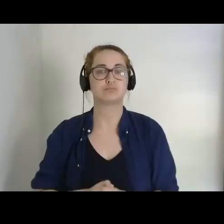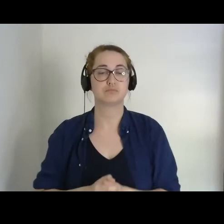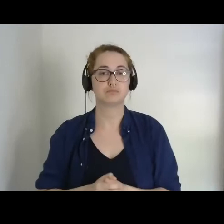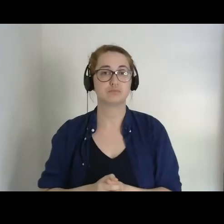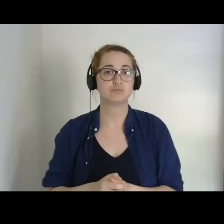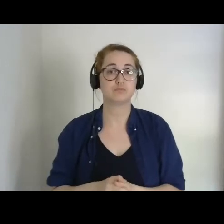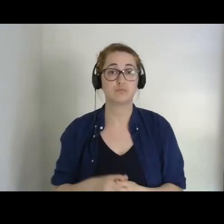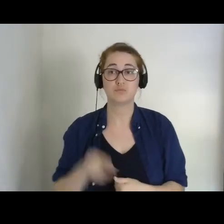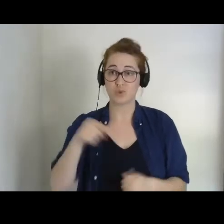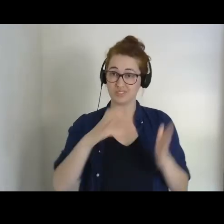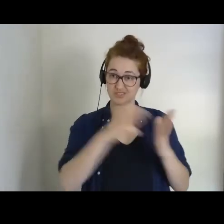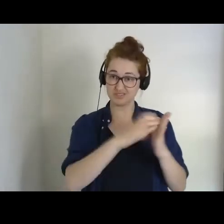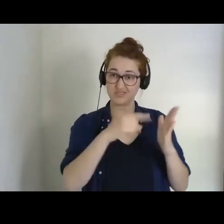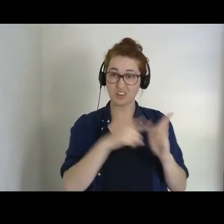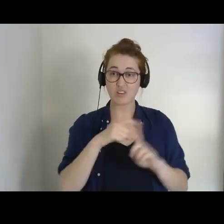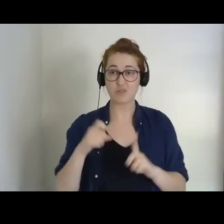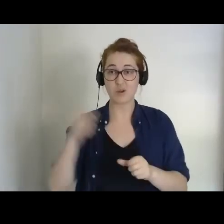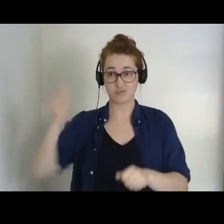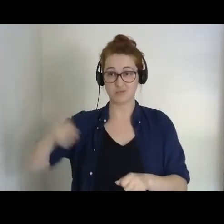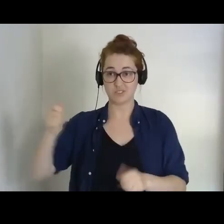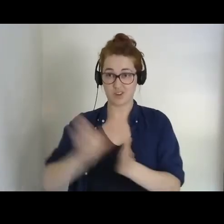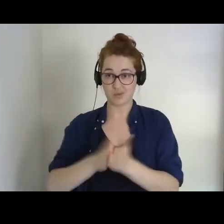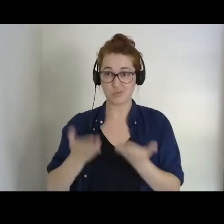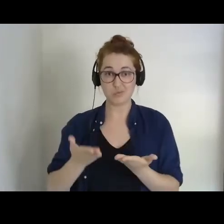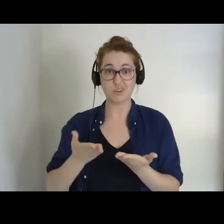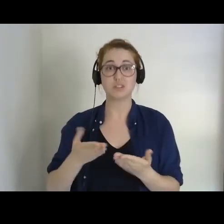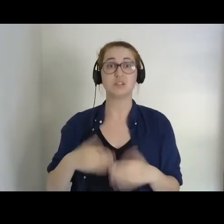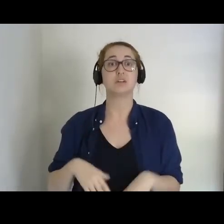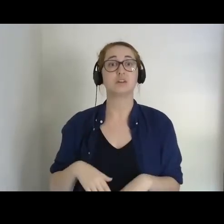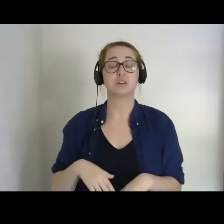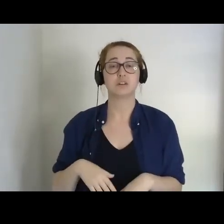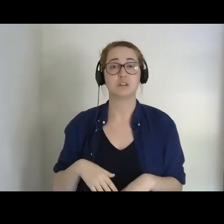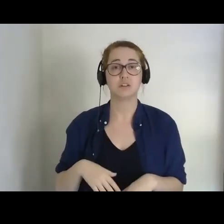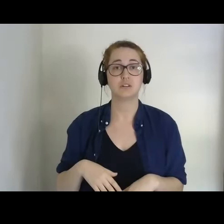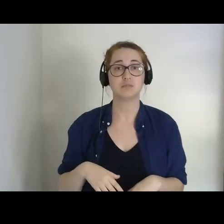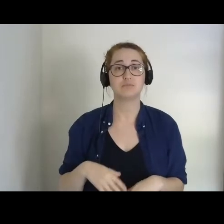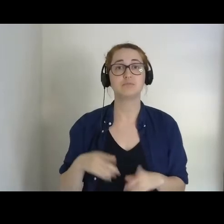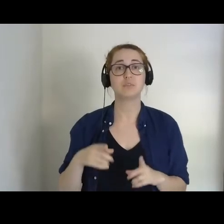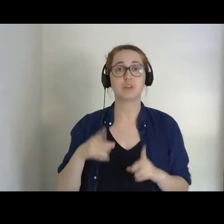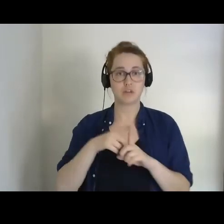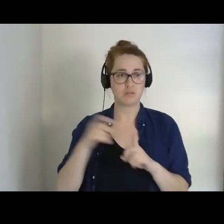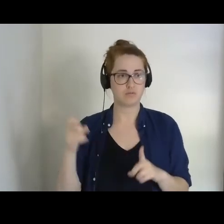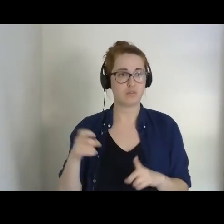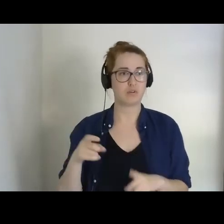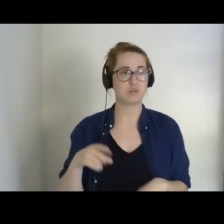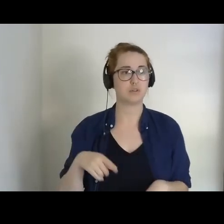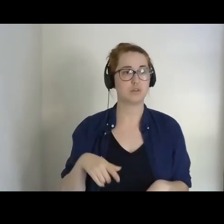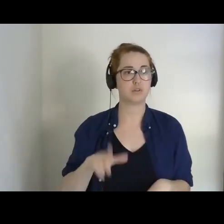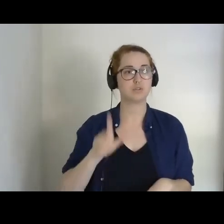Handbook 2014, and it is Justice McLaughlin quoting from the Eldridge decision.